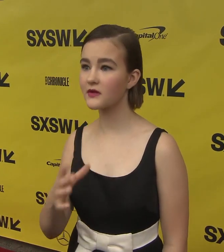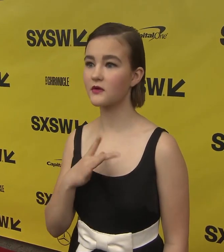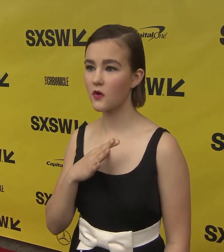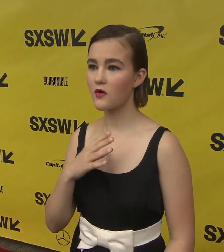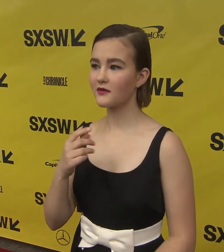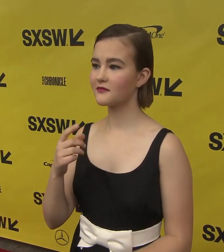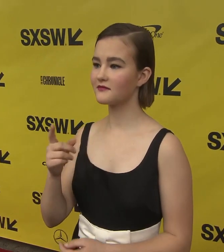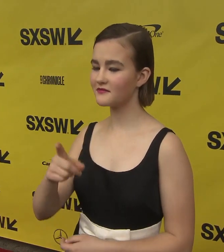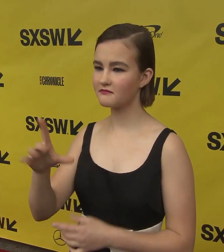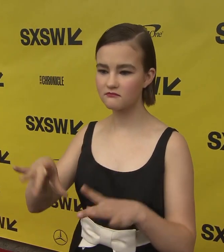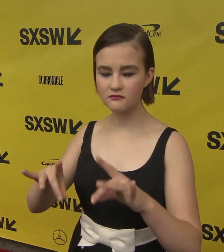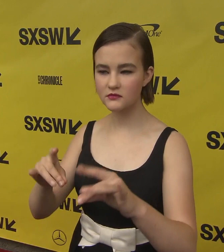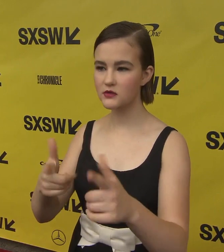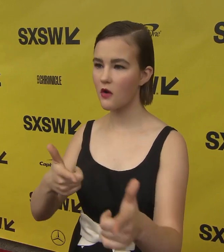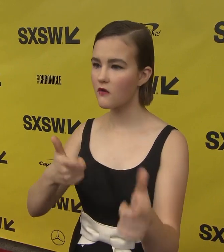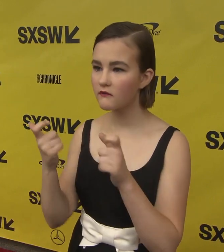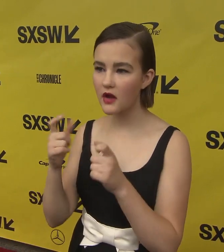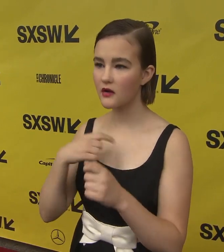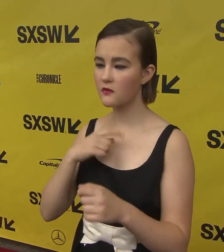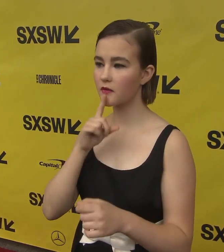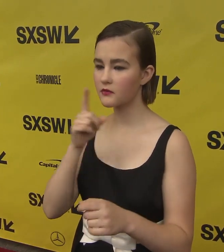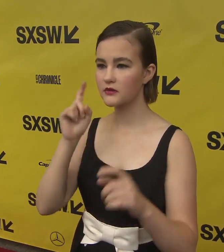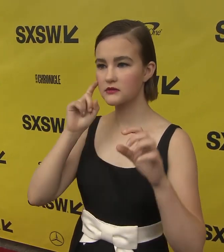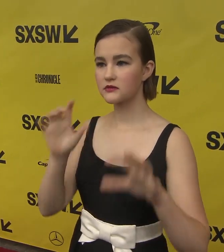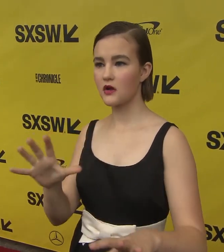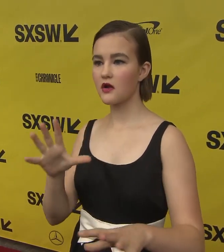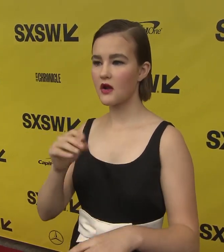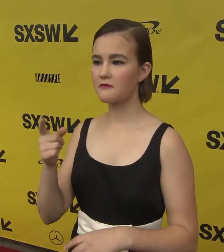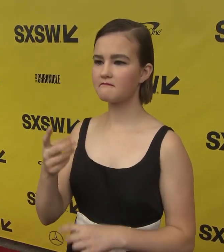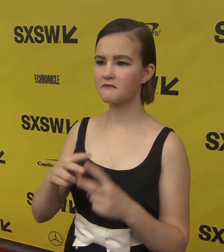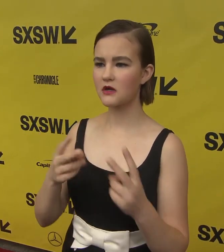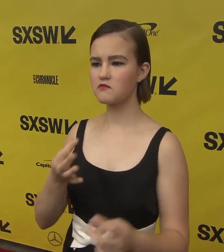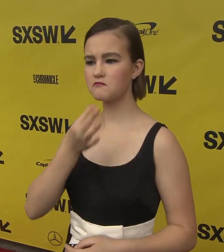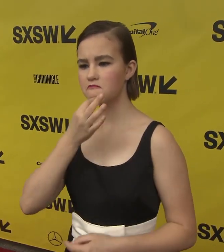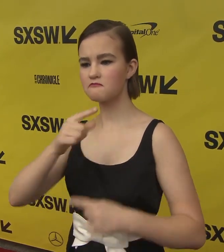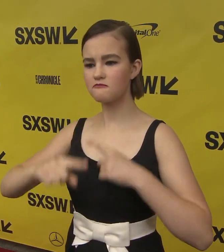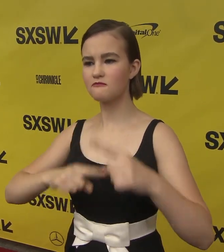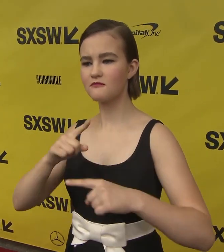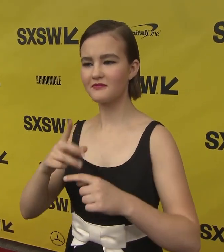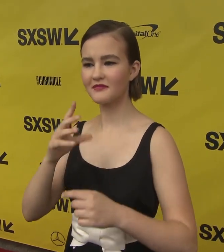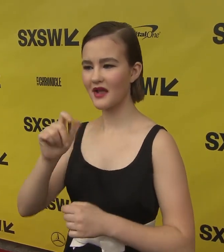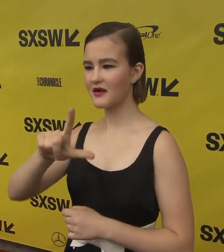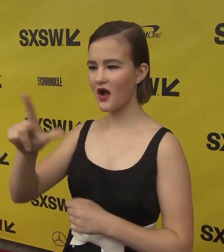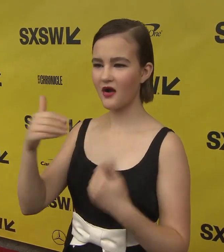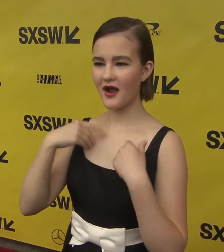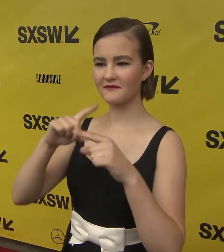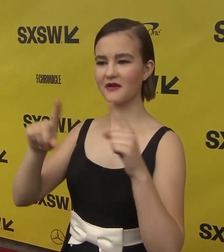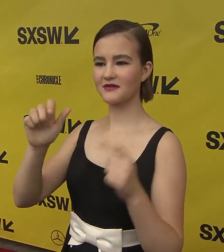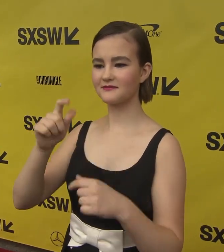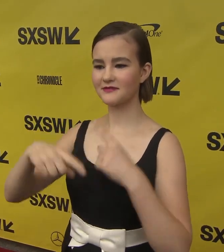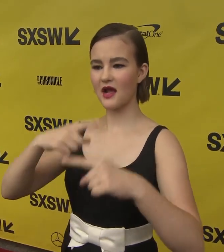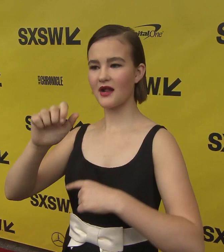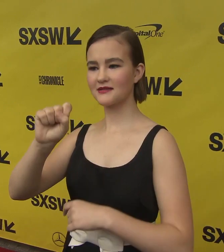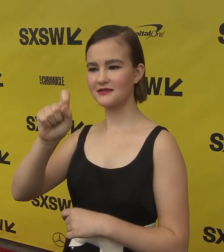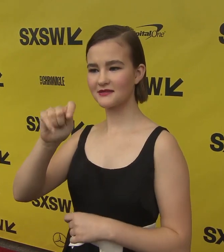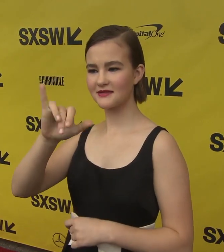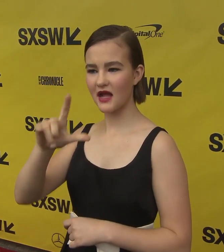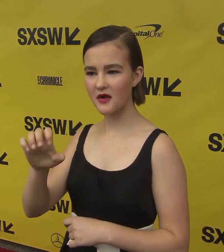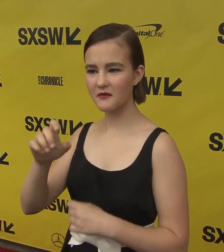It was really cool. They picked it up so quickly, I was just shocked. And they're very good signers, and they all have a different